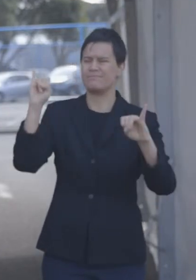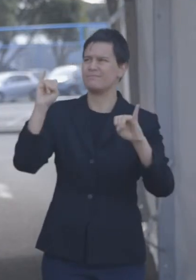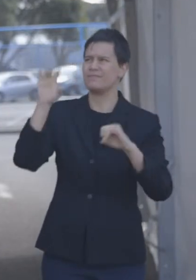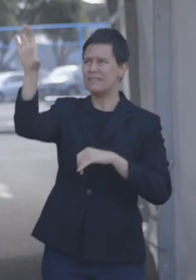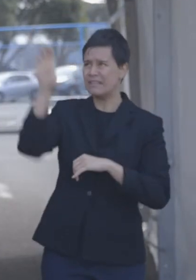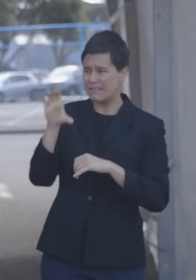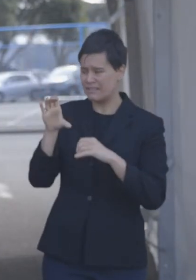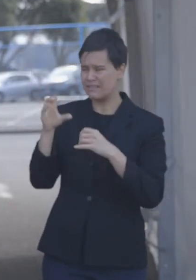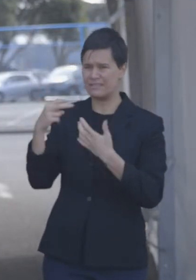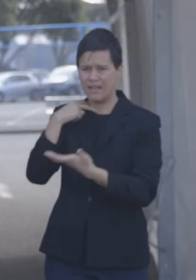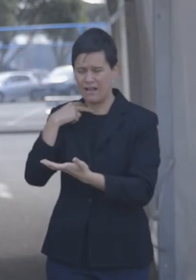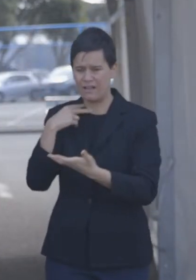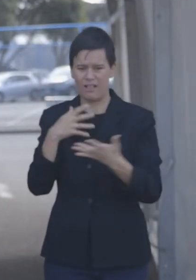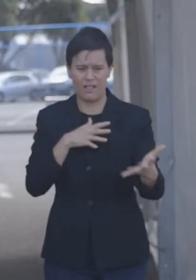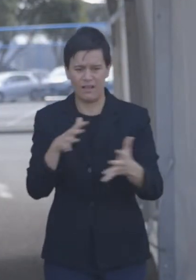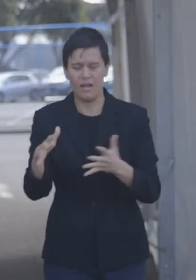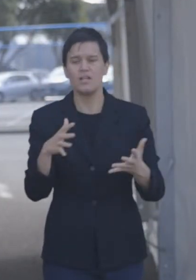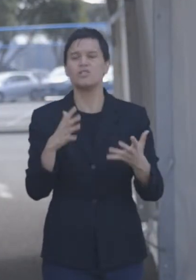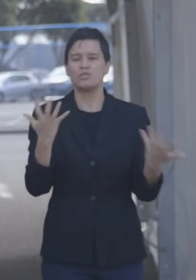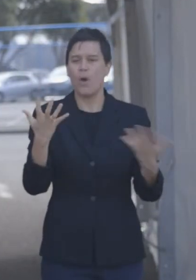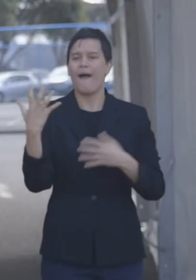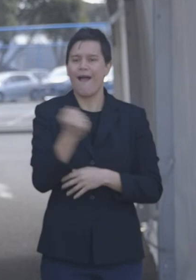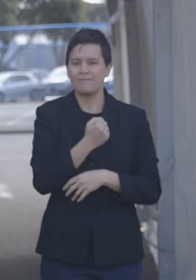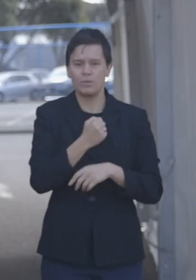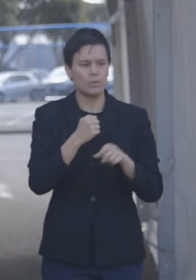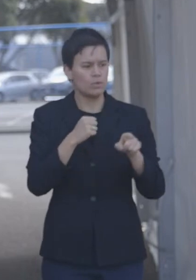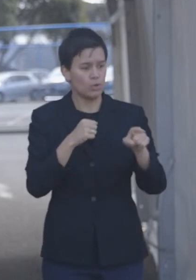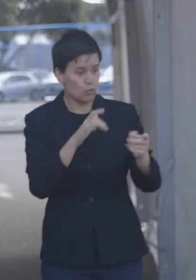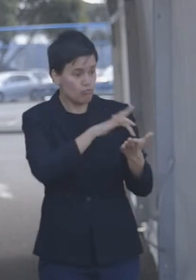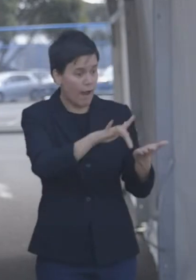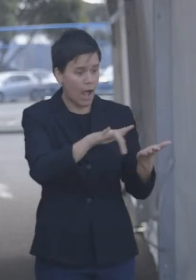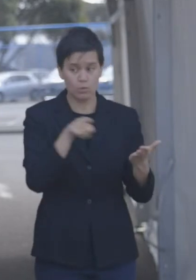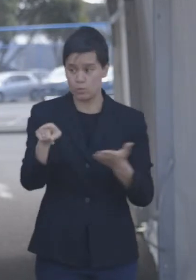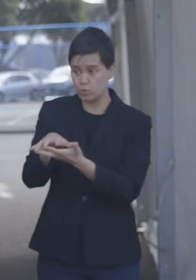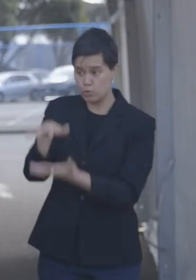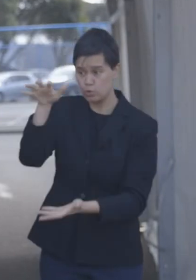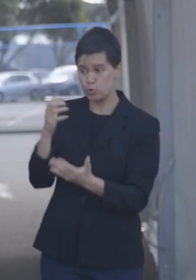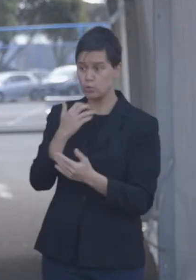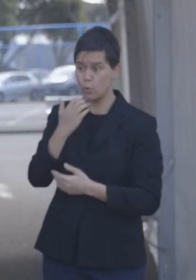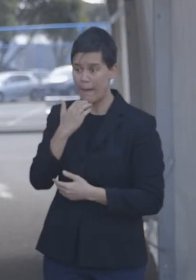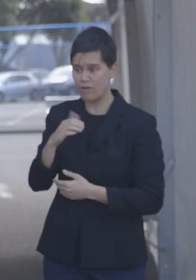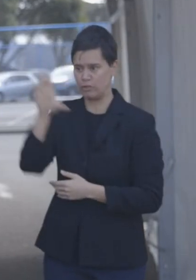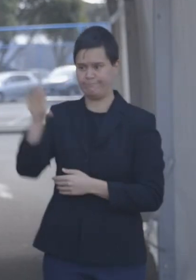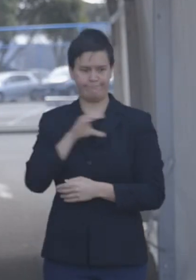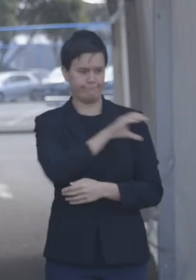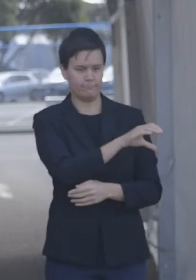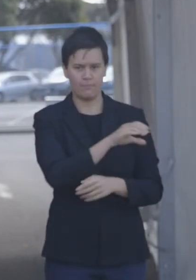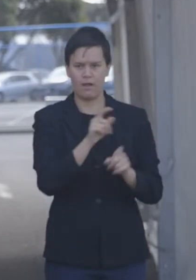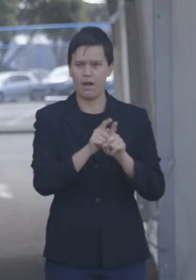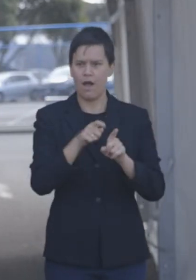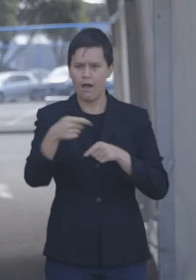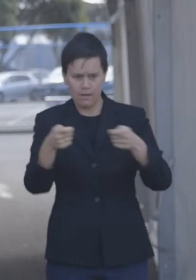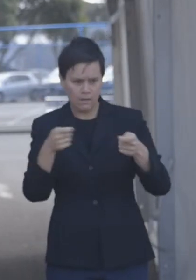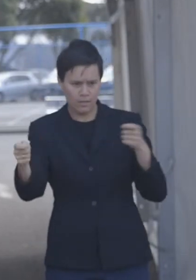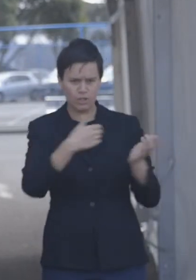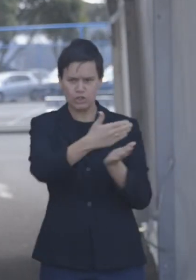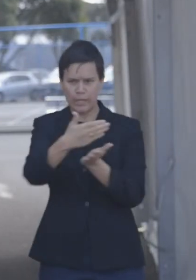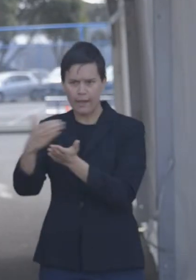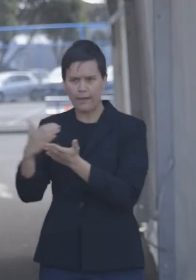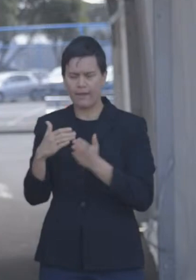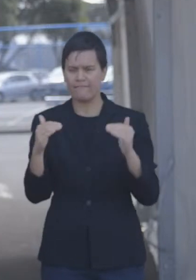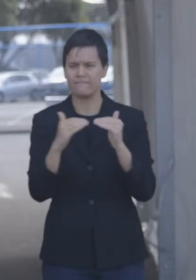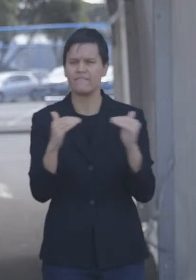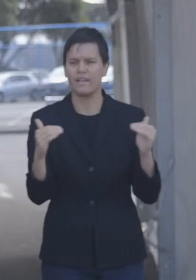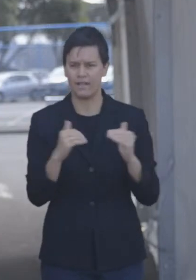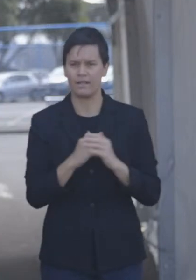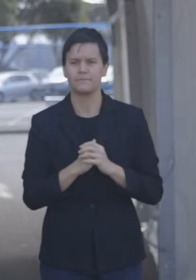time with DHBs and others to redistribute vaccine where we could, and it's pleased that in spite of those challenges we have been able to get this high